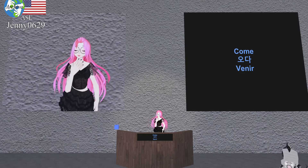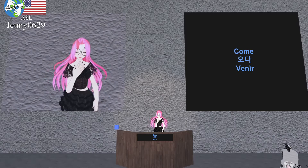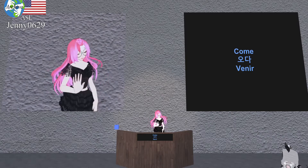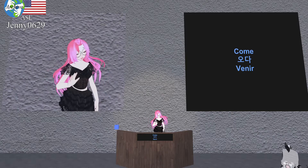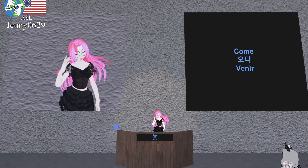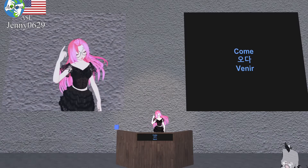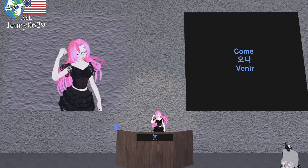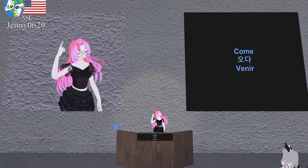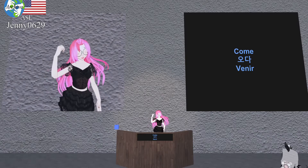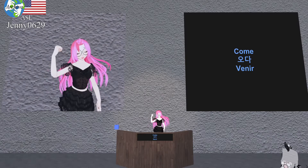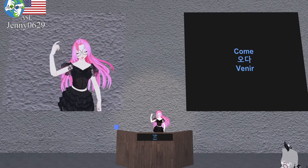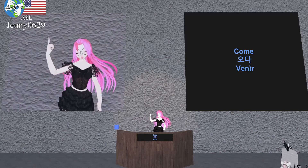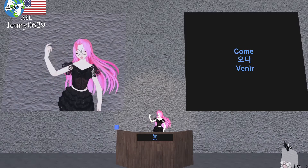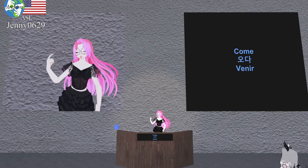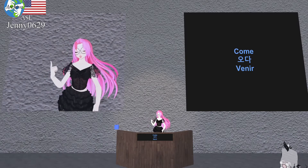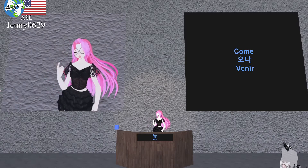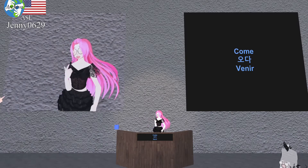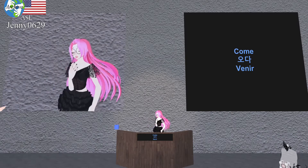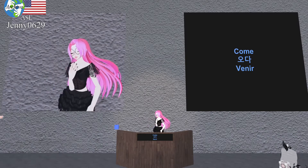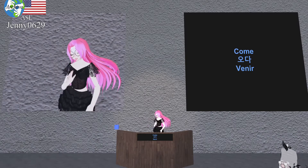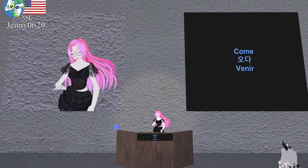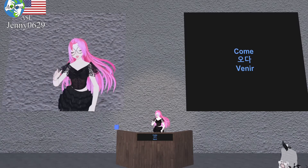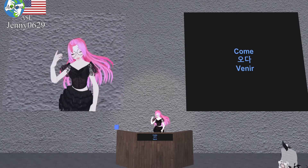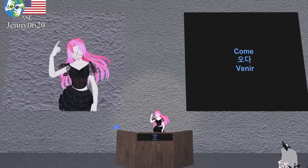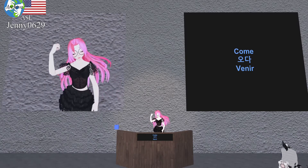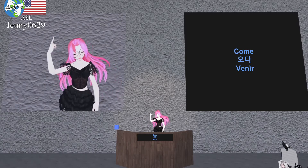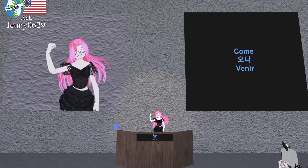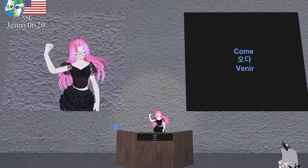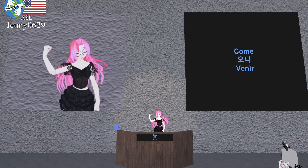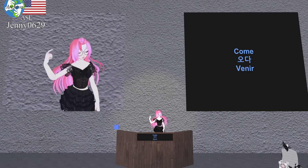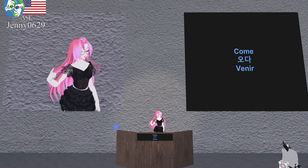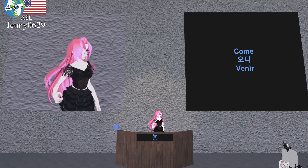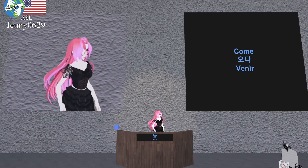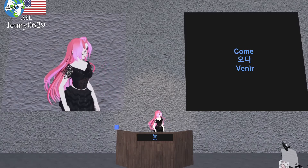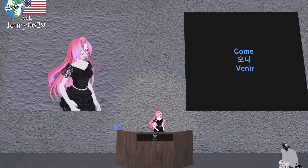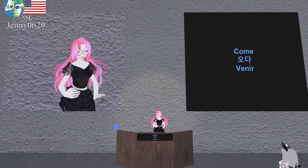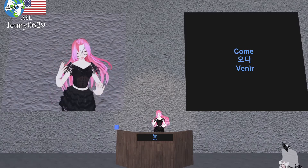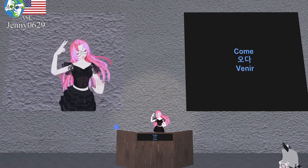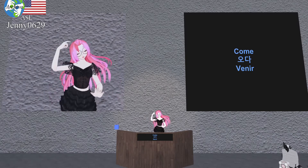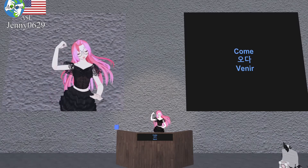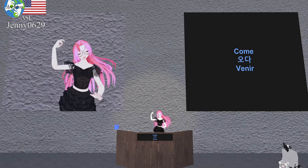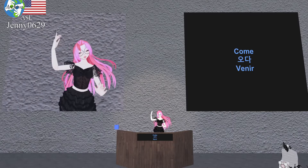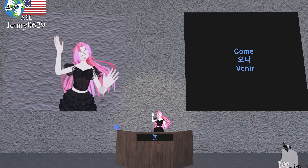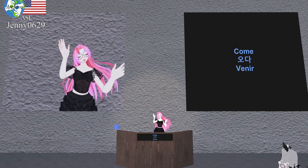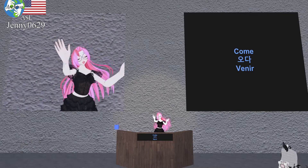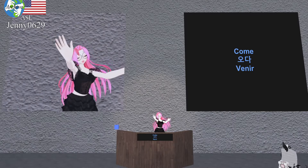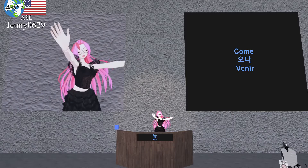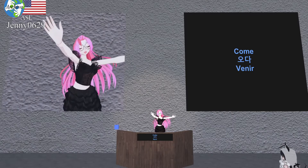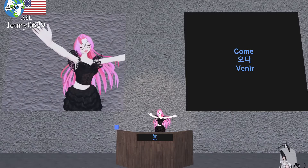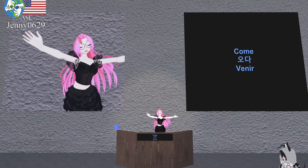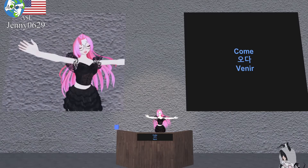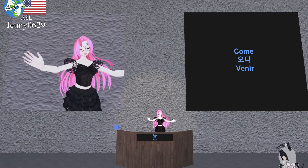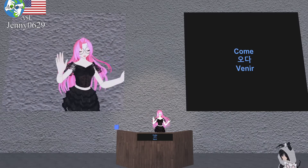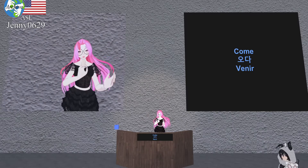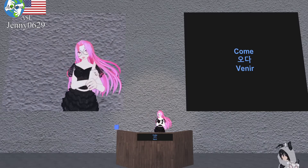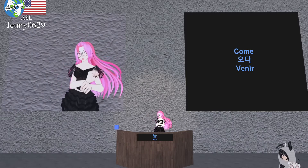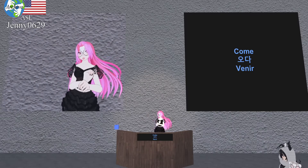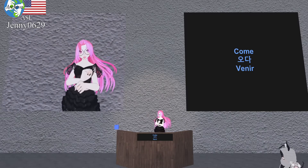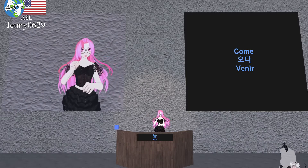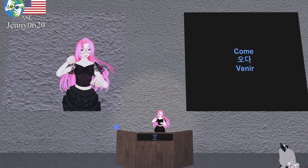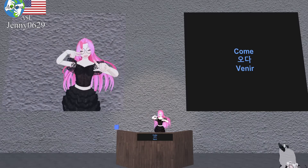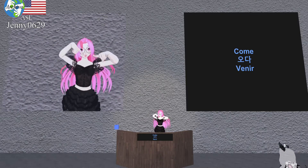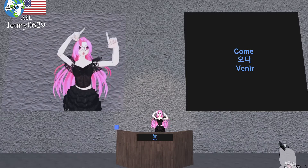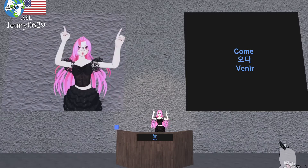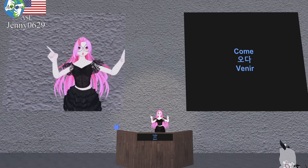dream. Bad dream. There isn't a specific sign for nightmare. It's just bad dream. Yeah. But this could also be he's like, oh, I have a dream